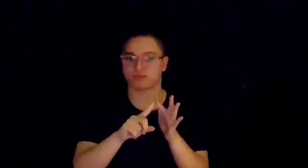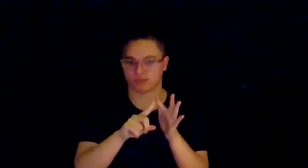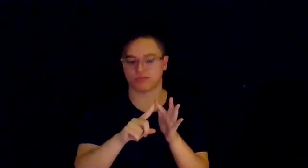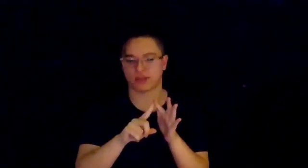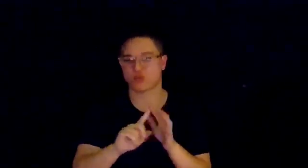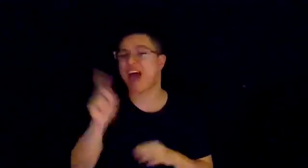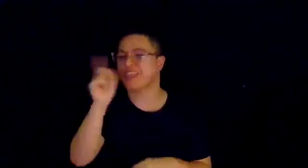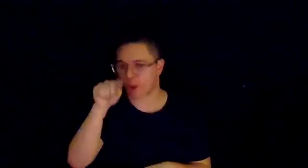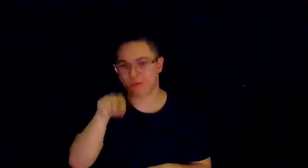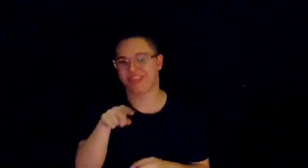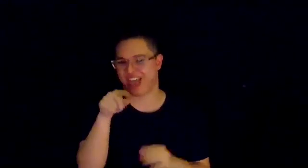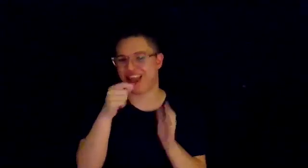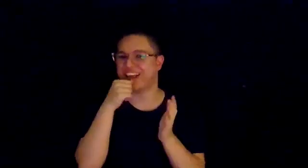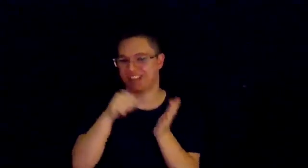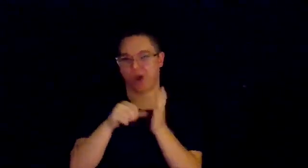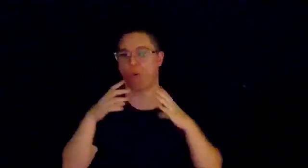It's like a template letter.